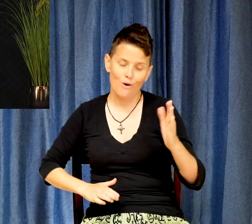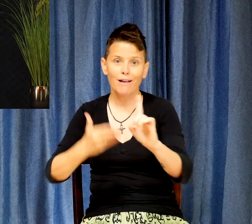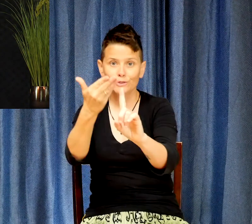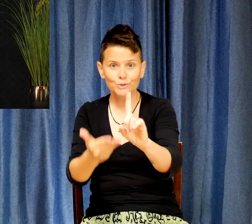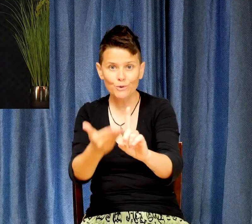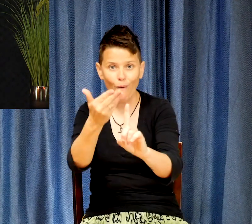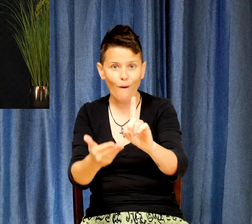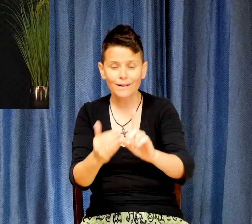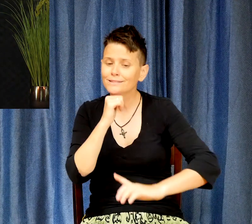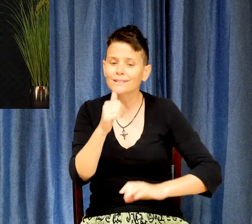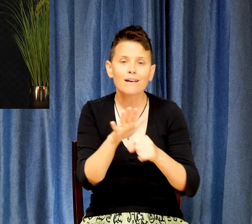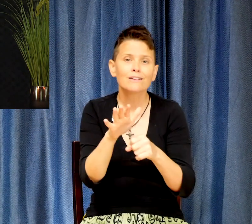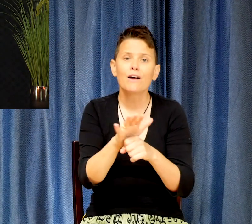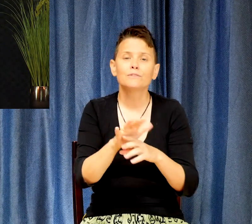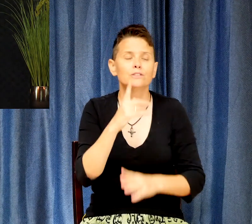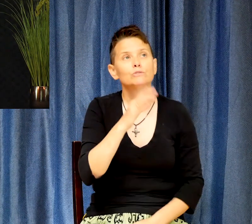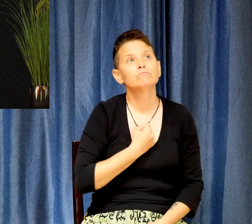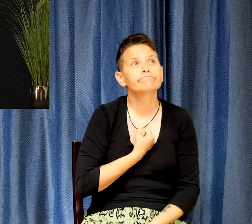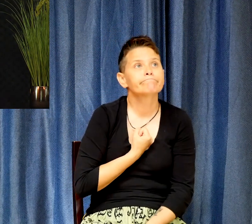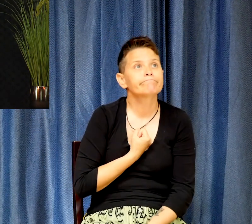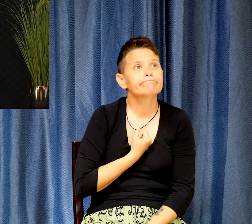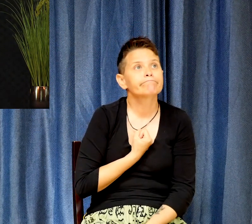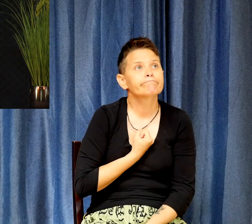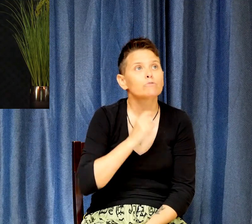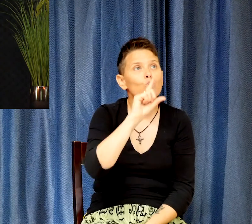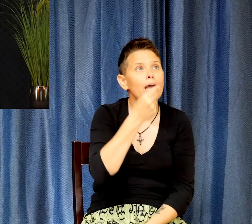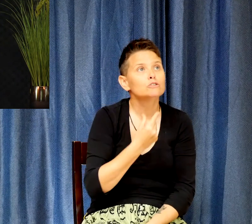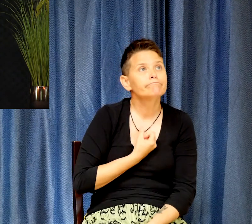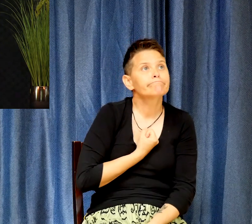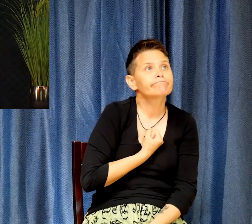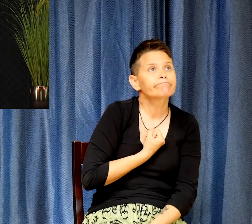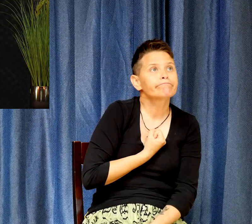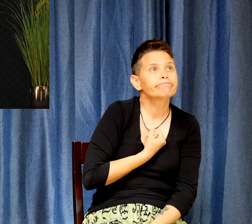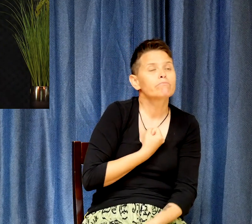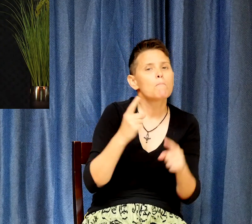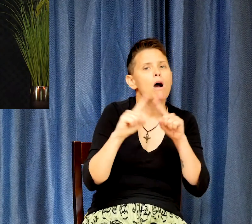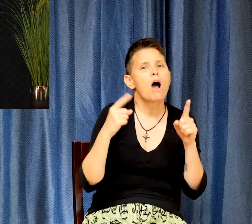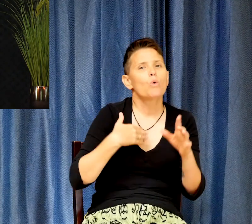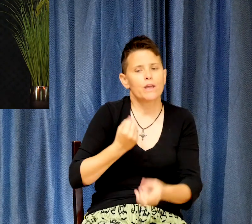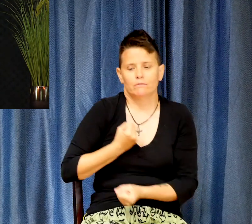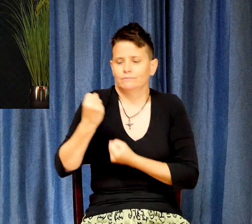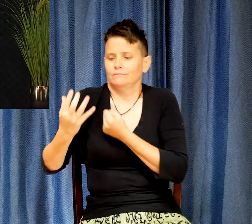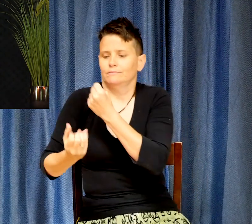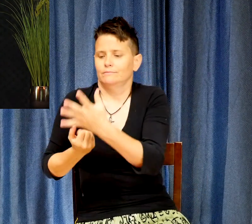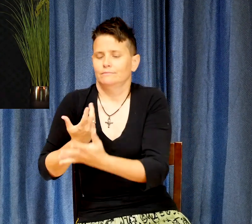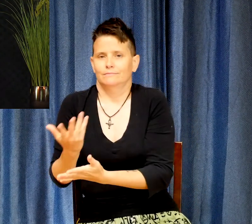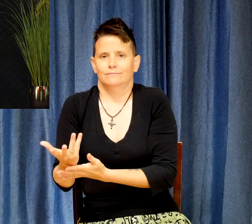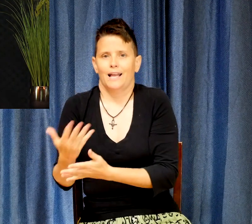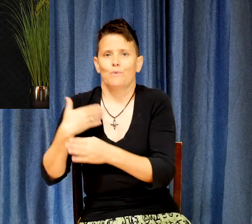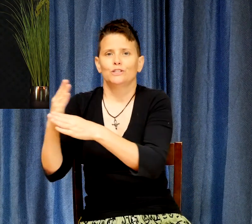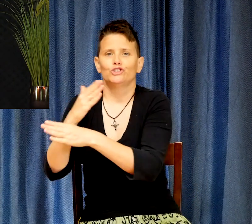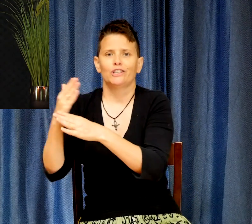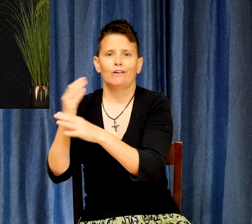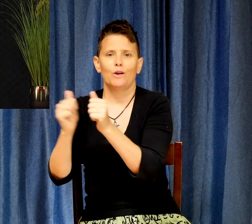hold this grace that we feel from the divine, but we must share it in the world. We must hold it for one another, because that's what we